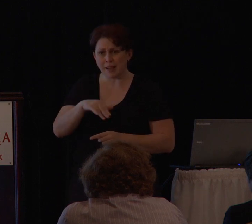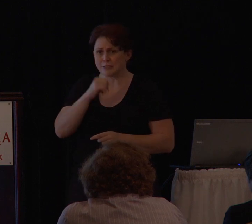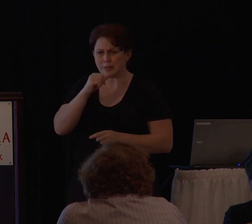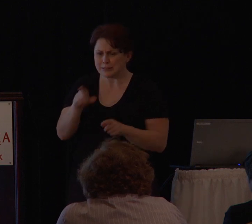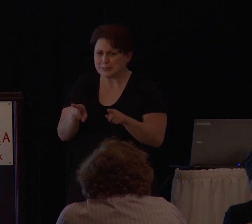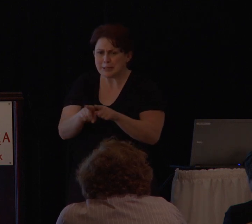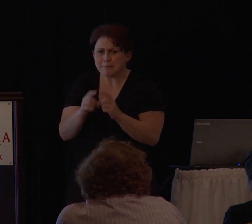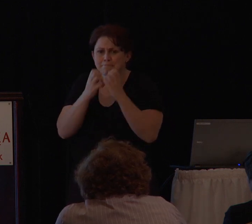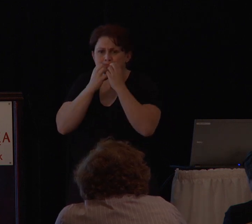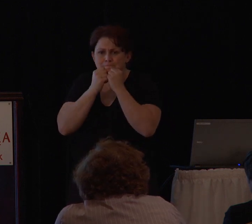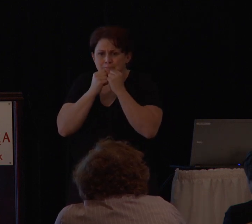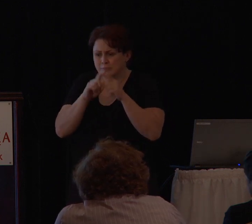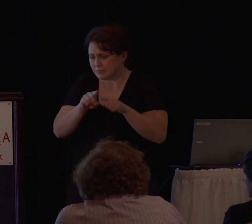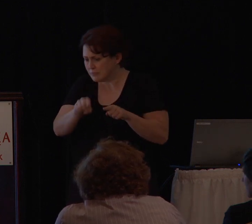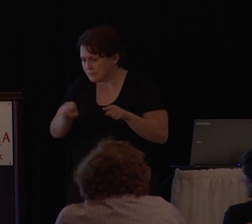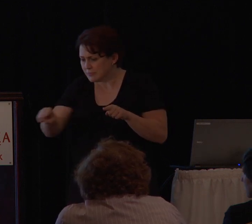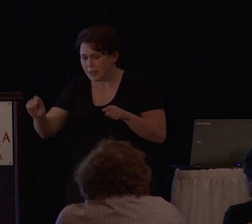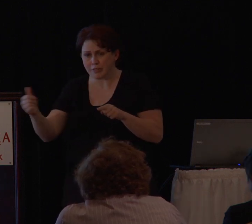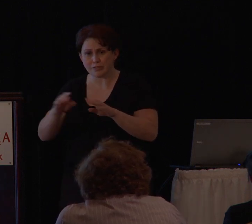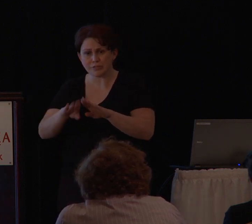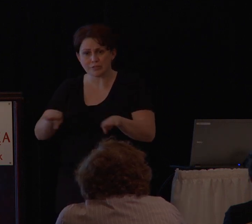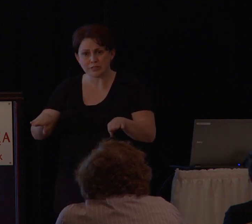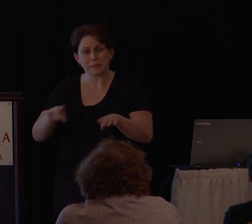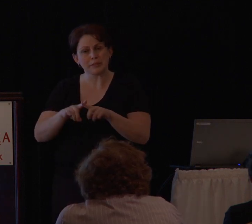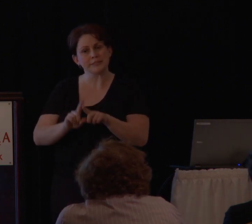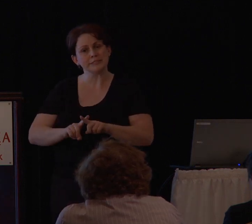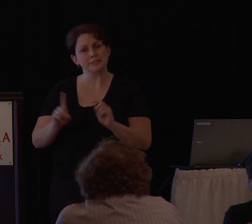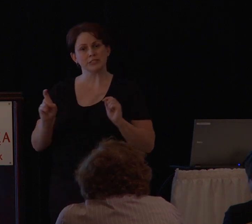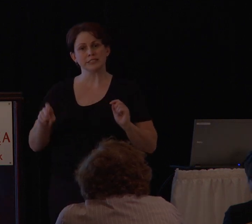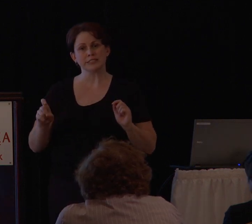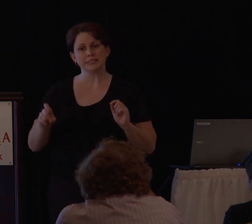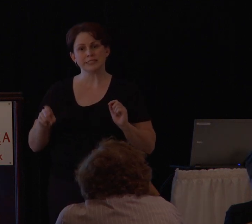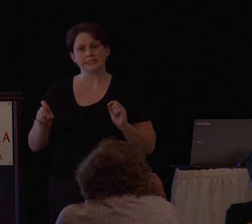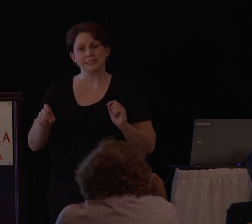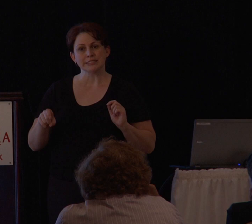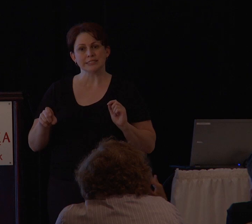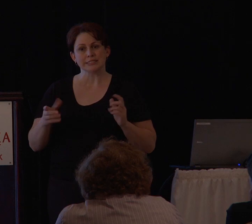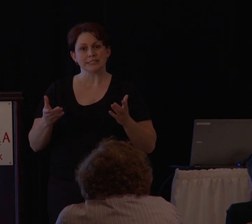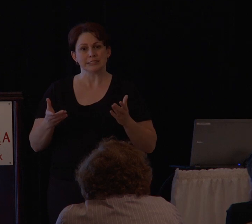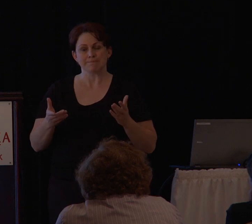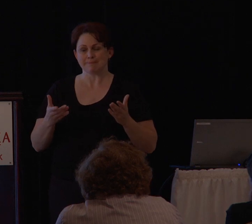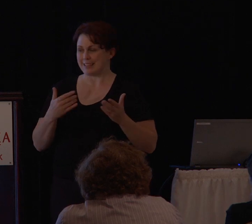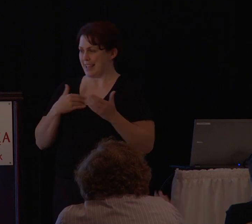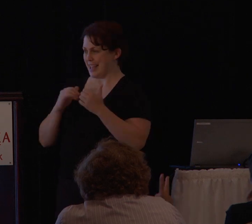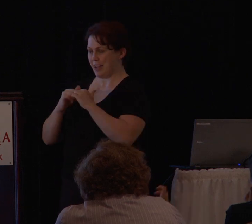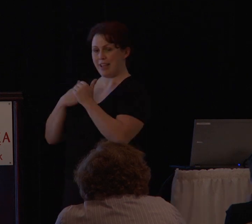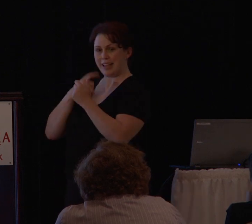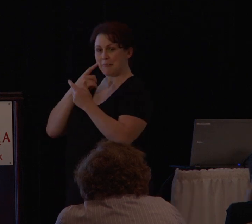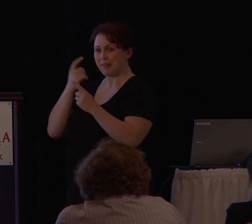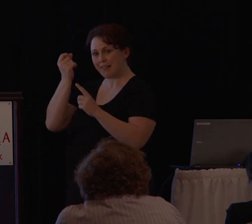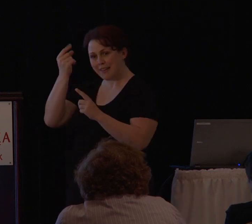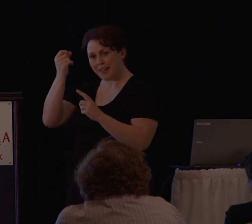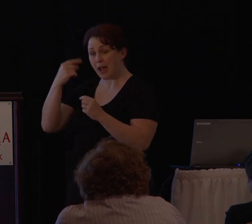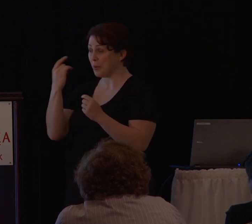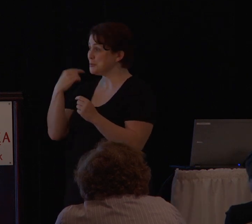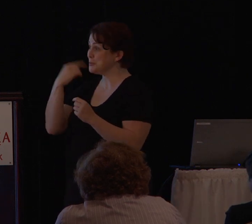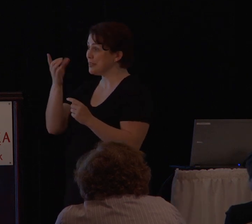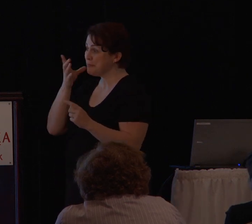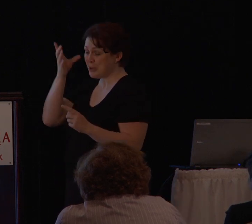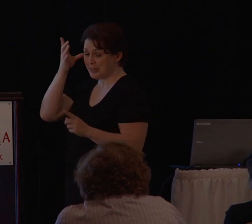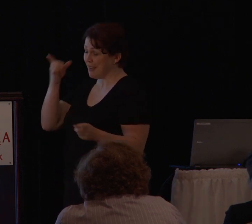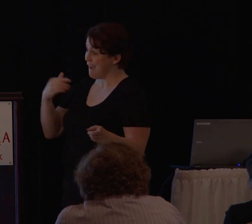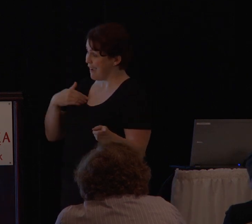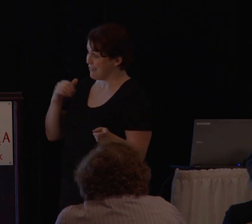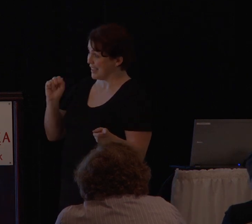child, but has other needs." But they felt in this dilemma again of they're not able to break the privacy law and say, well, he's